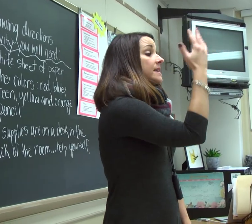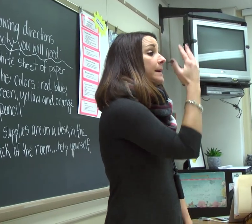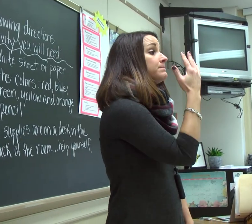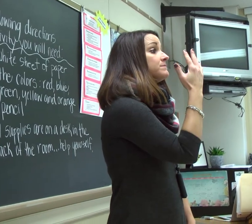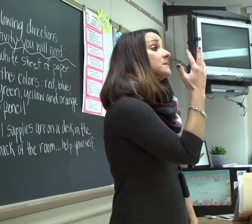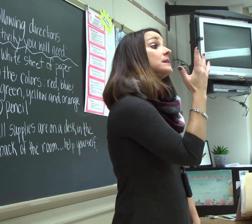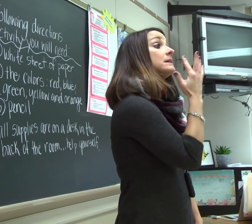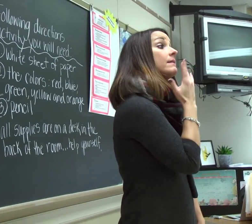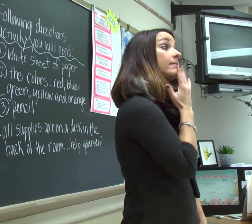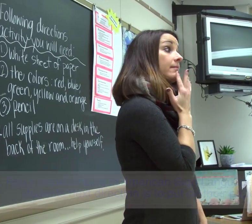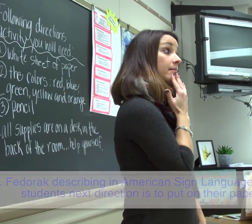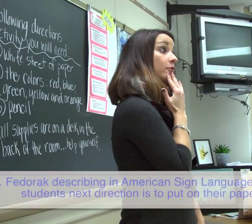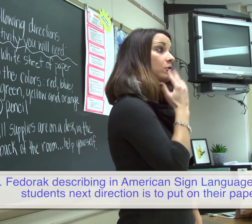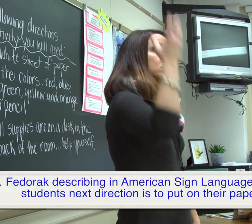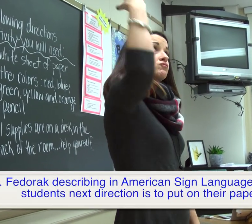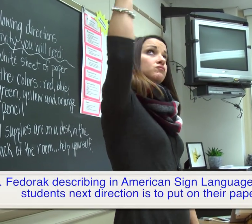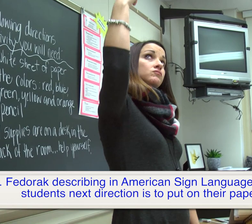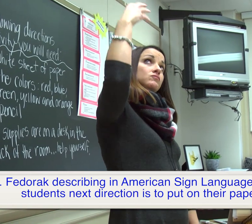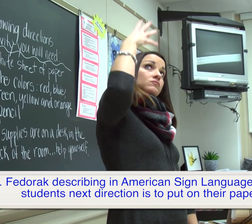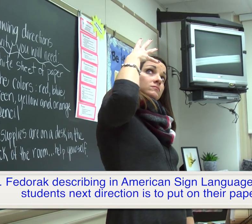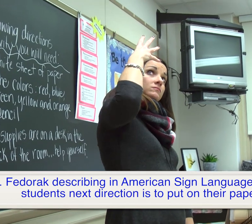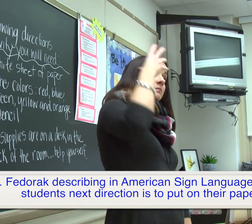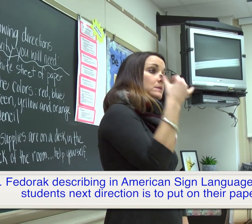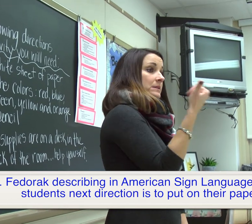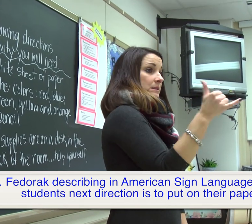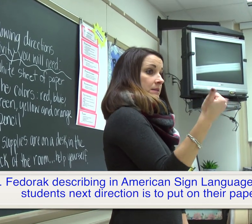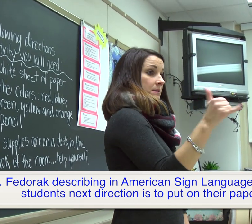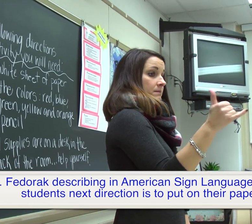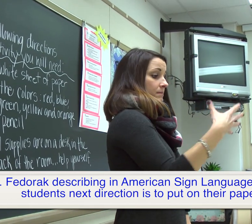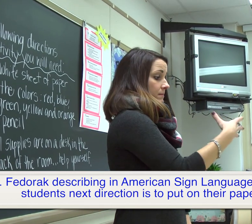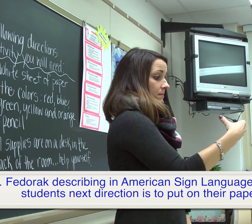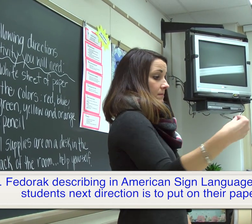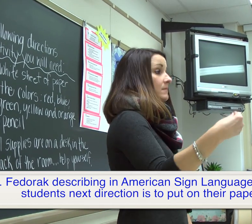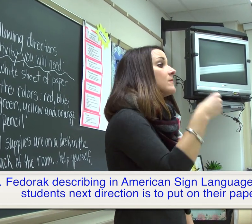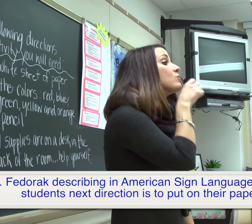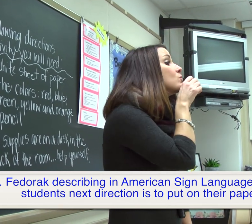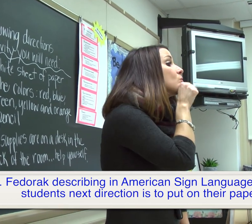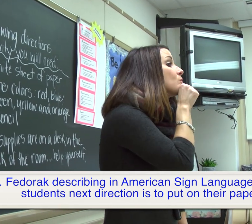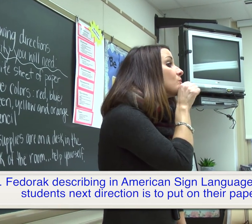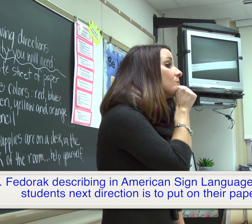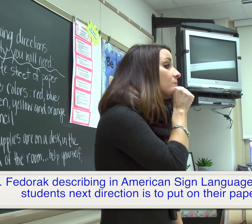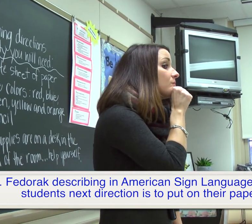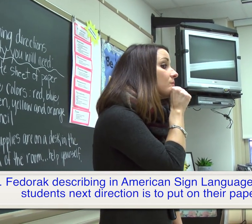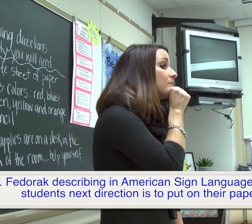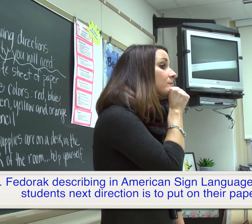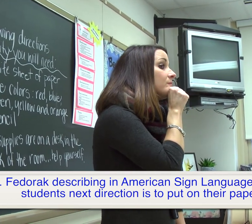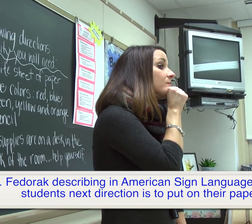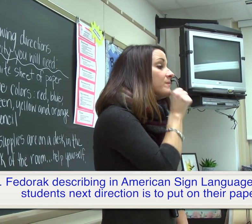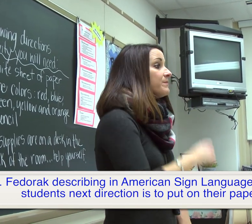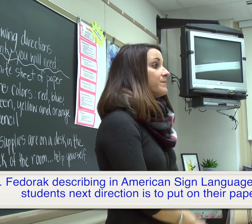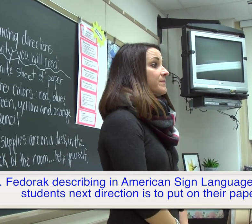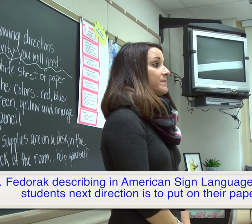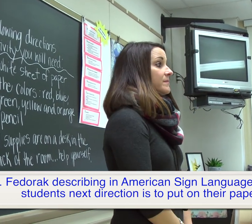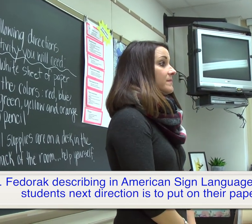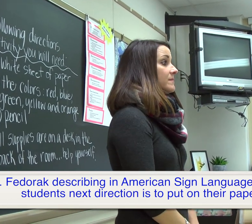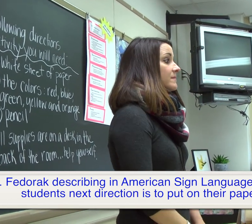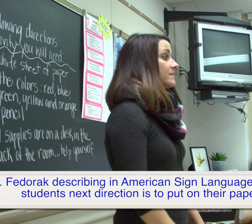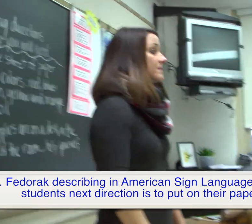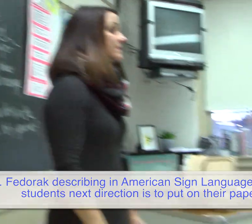to see what's in store for them them learning the language seeing them get out into the deaf community we had a couple of deaf